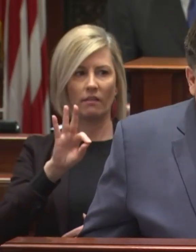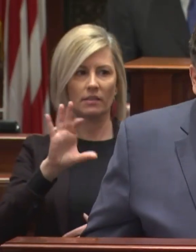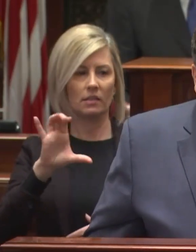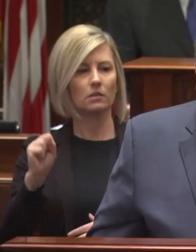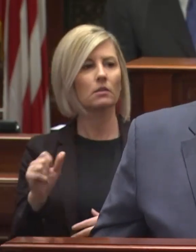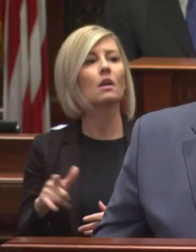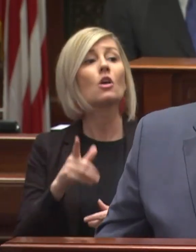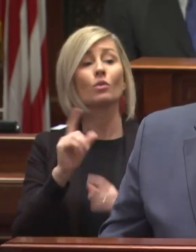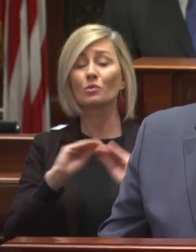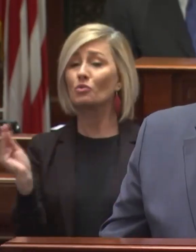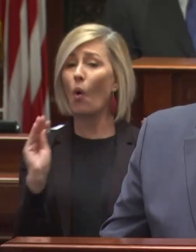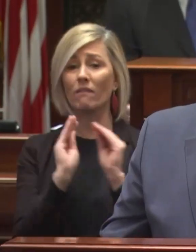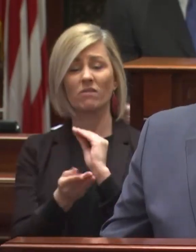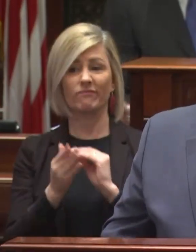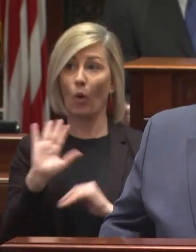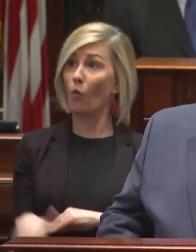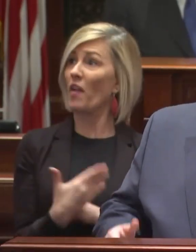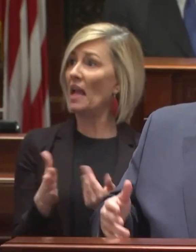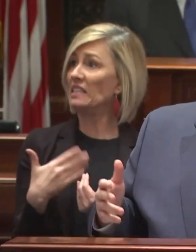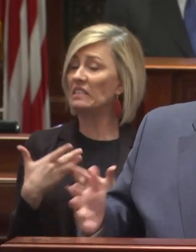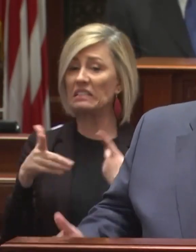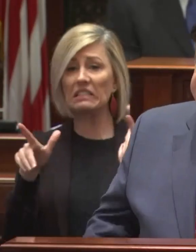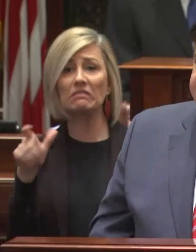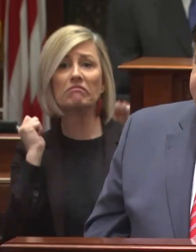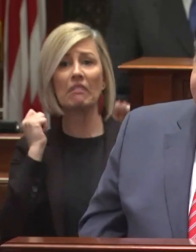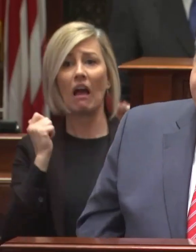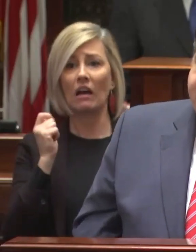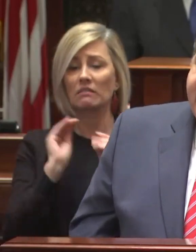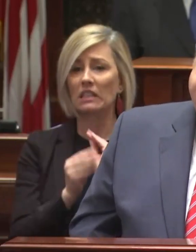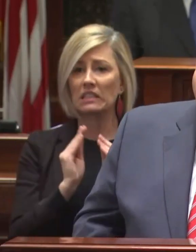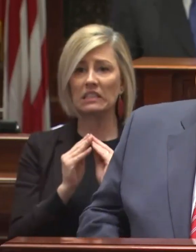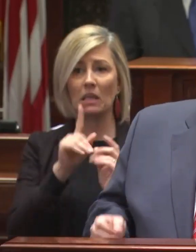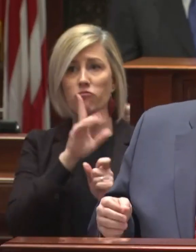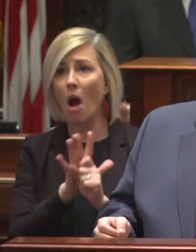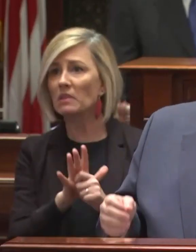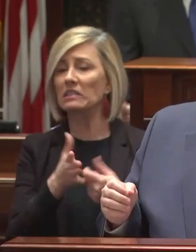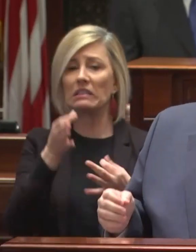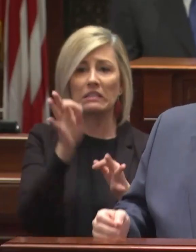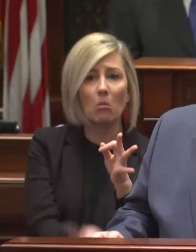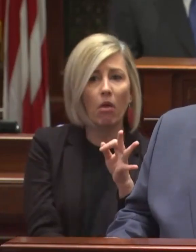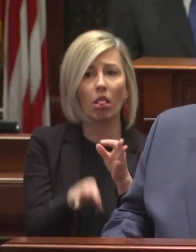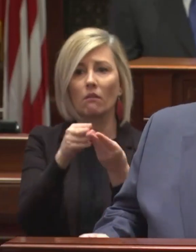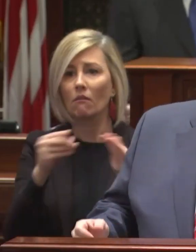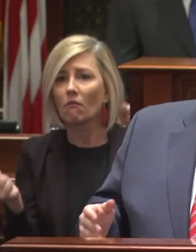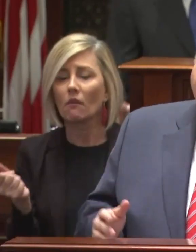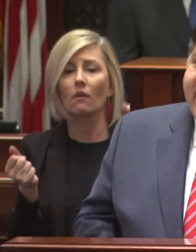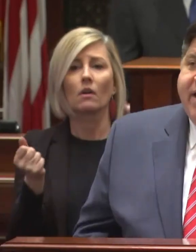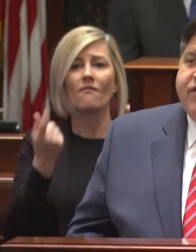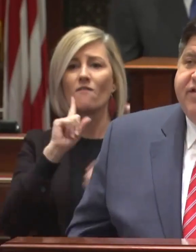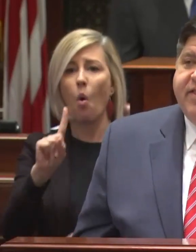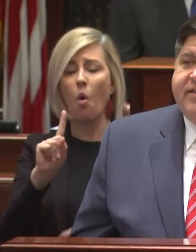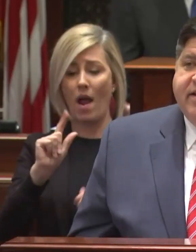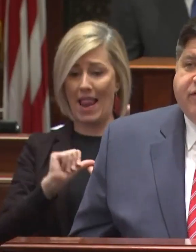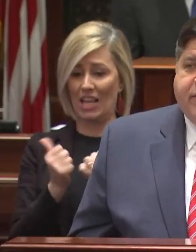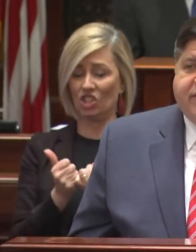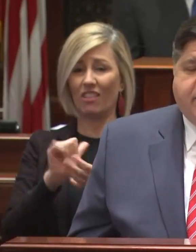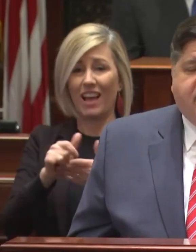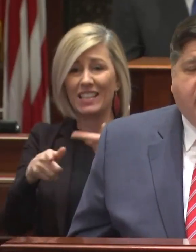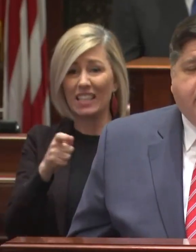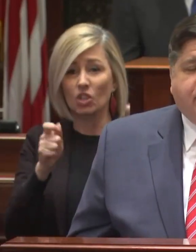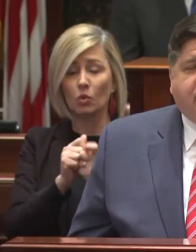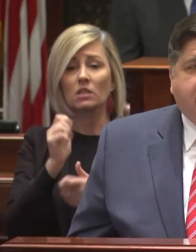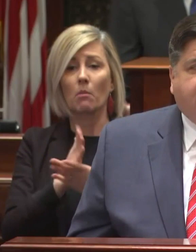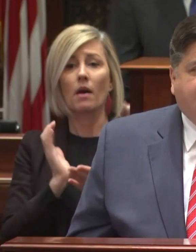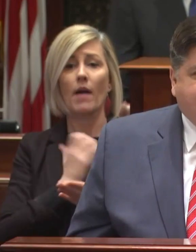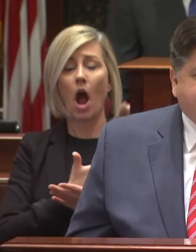are no overnight fixes for DCFS, no easy promises that can be made, no simple solutions for an agency that deals with some